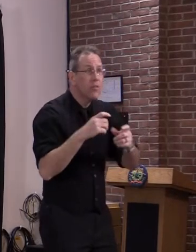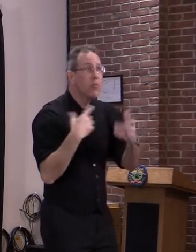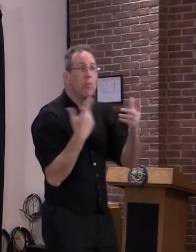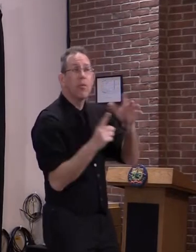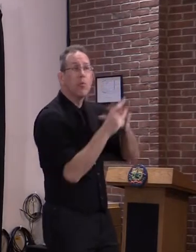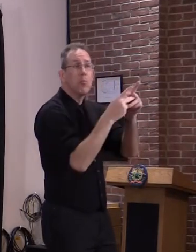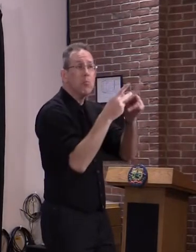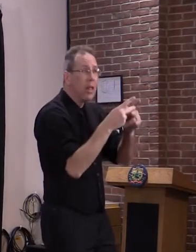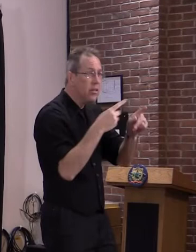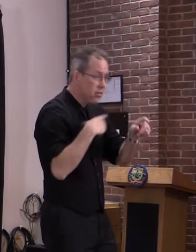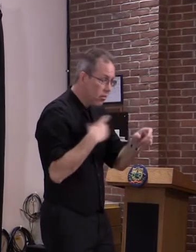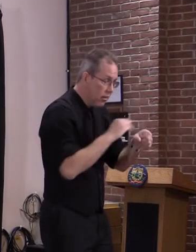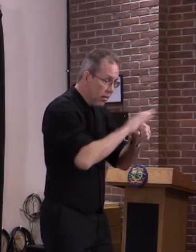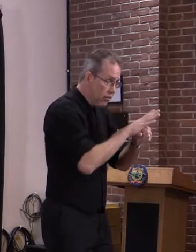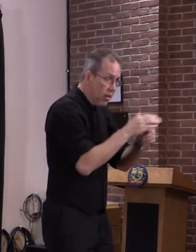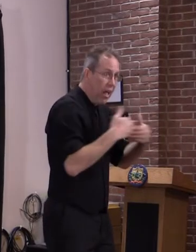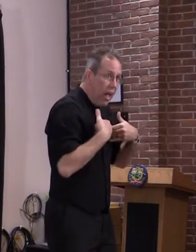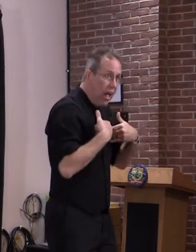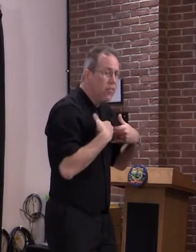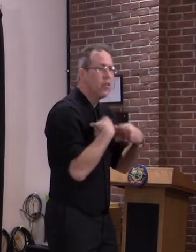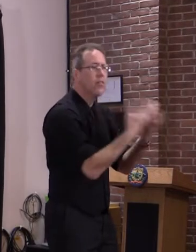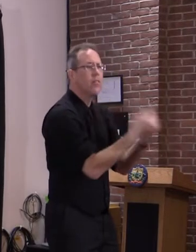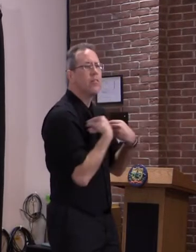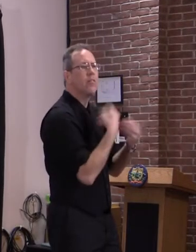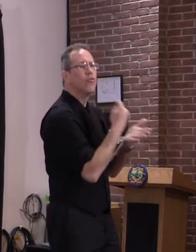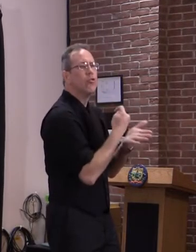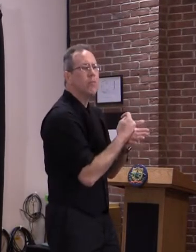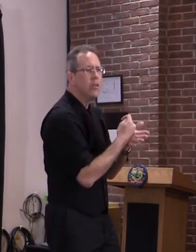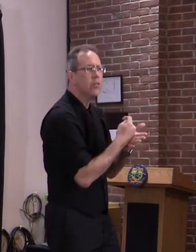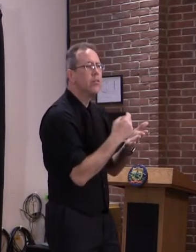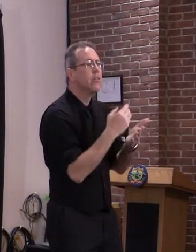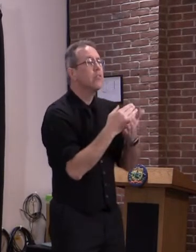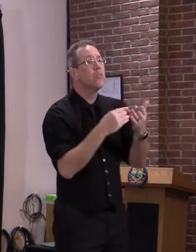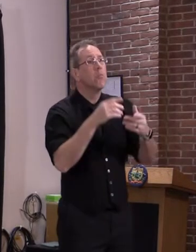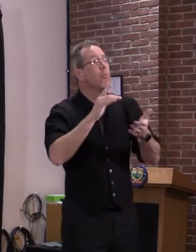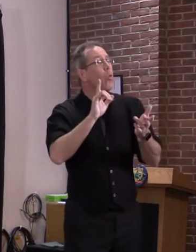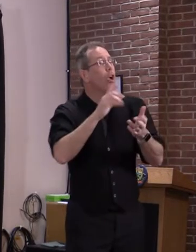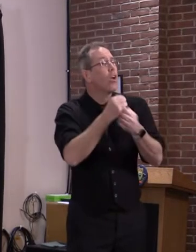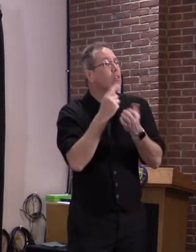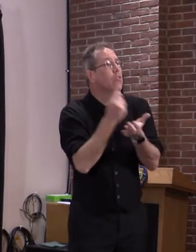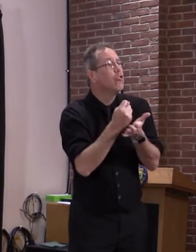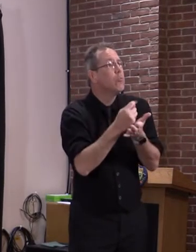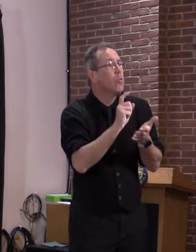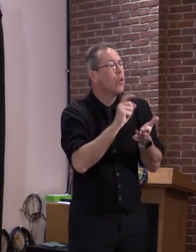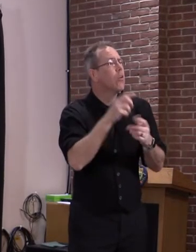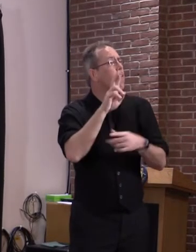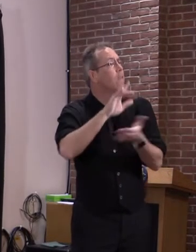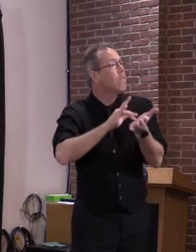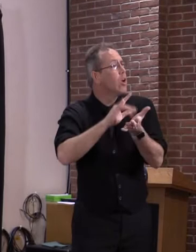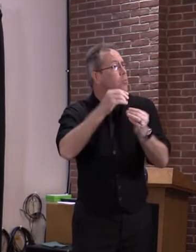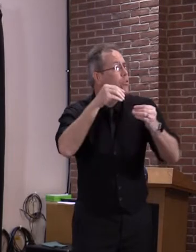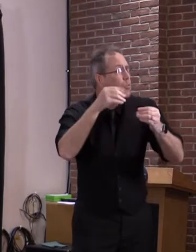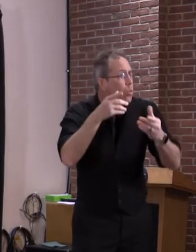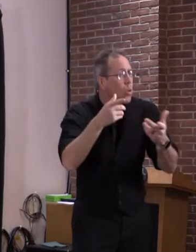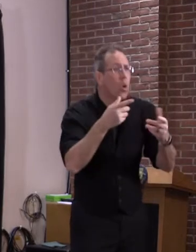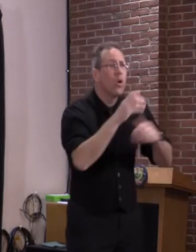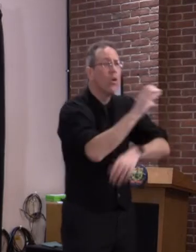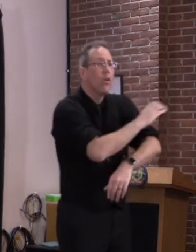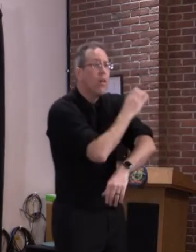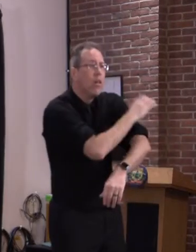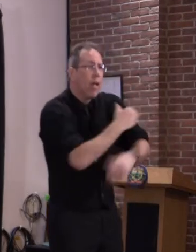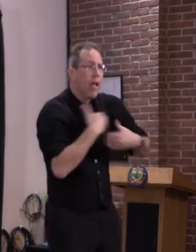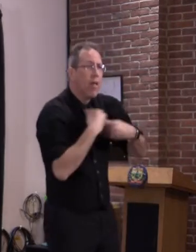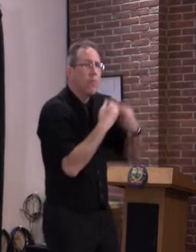would include pharmacy-based clinics and federally qualified community health care centers. It's a